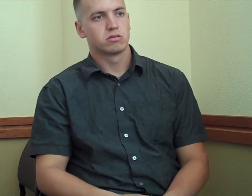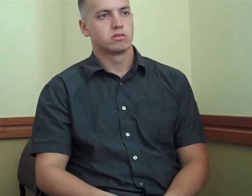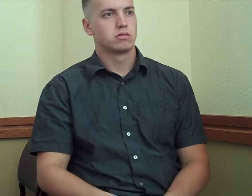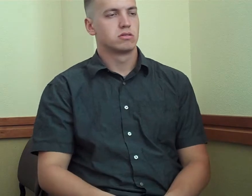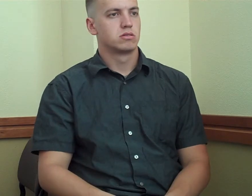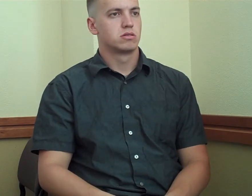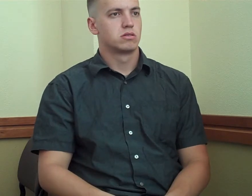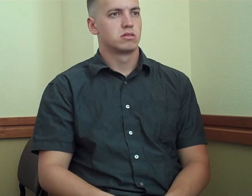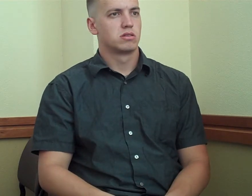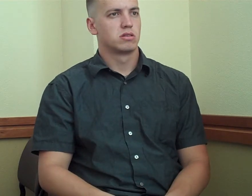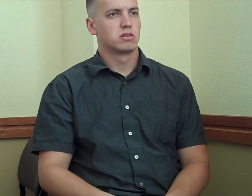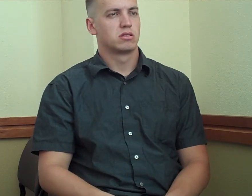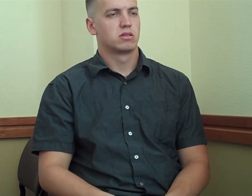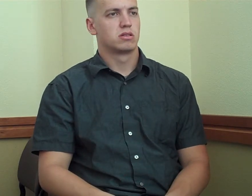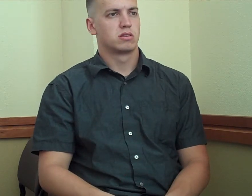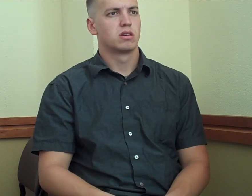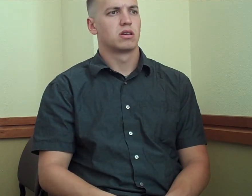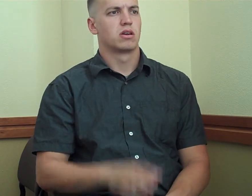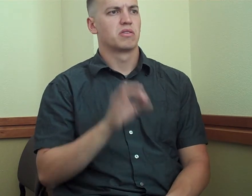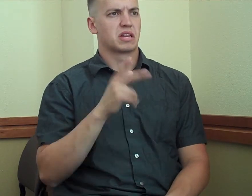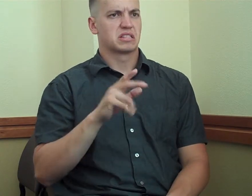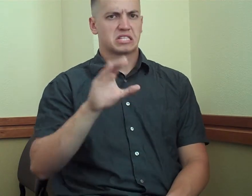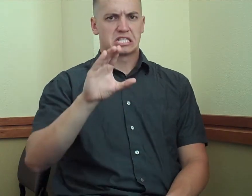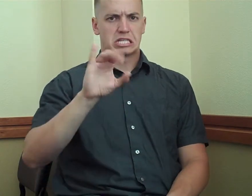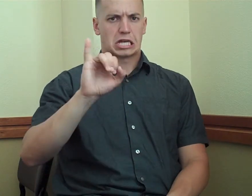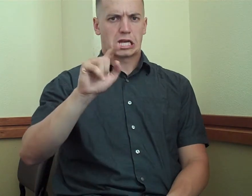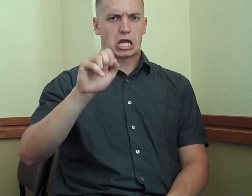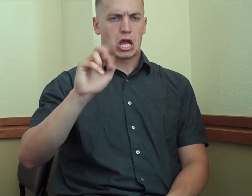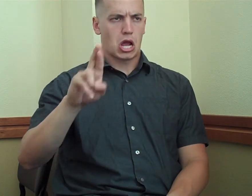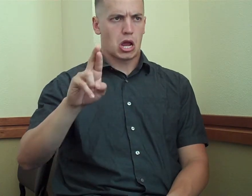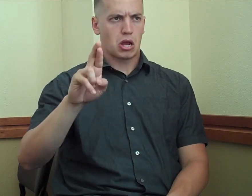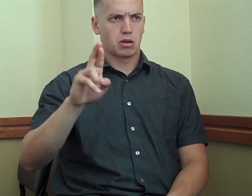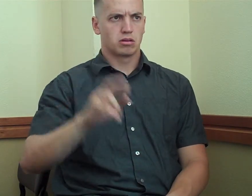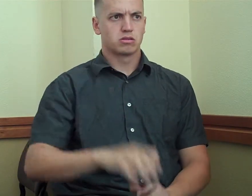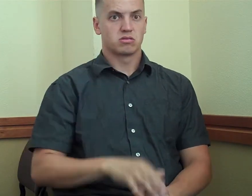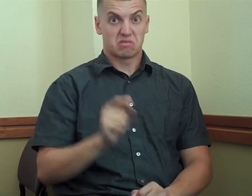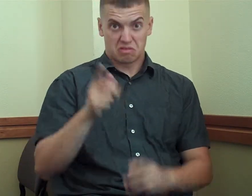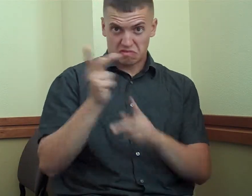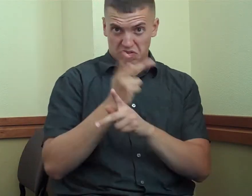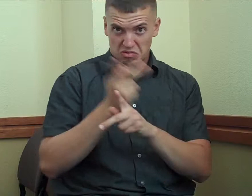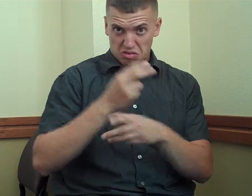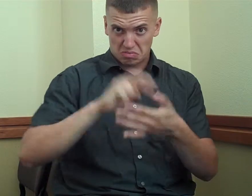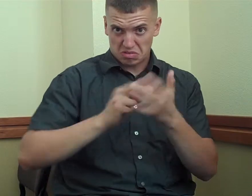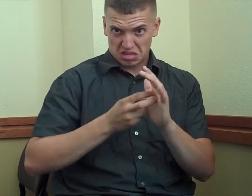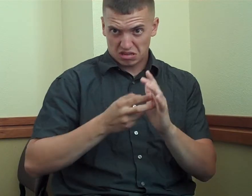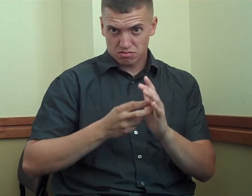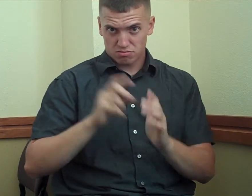so let's take care of that word. Cigar. Ronaldo, did you figure out what it means? Yeah, they told me.